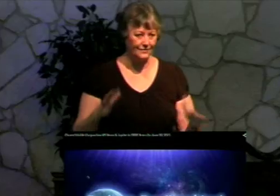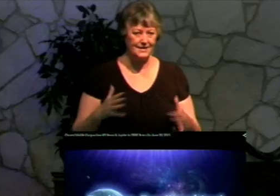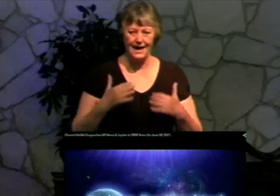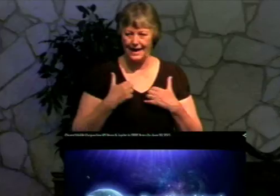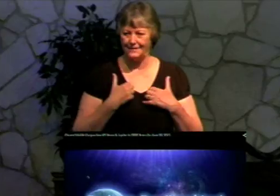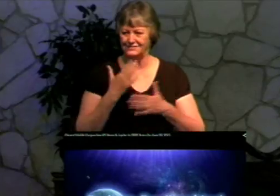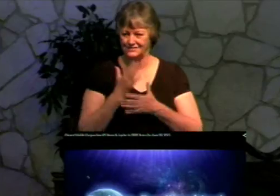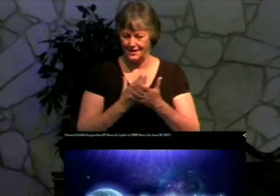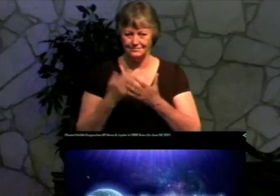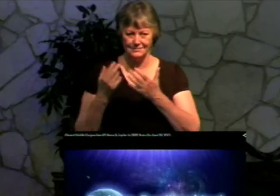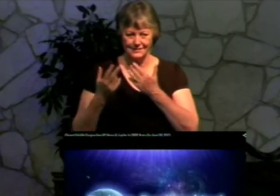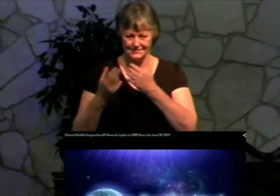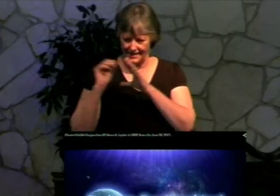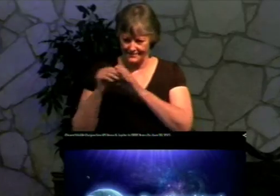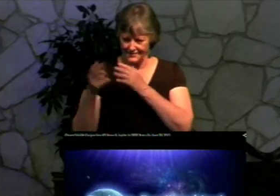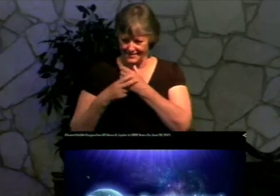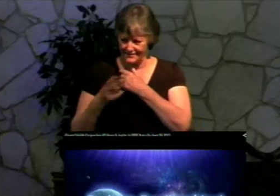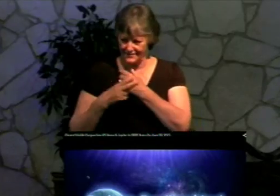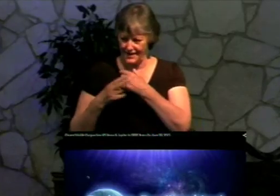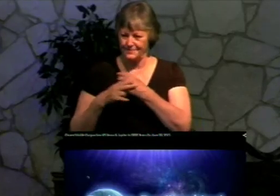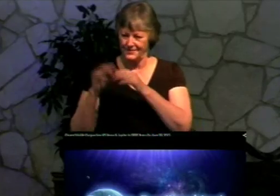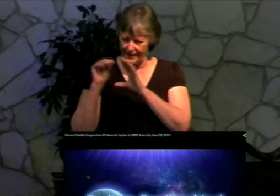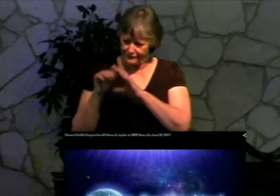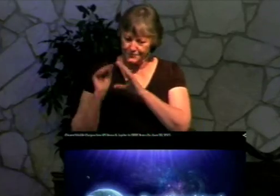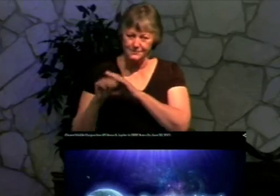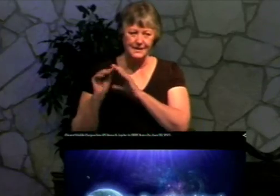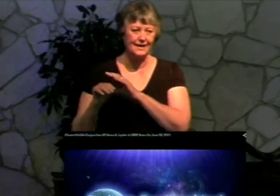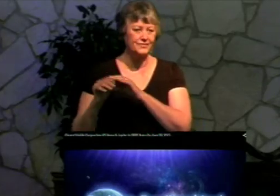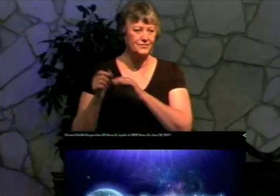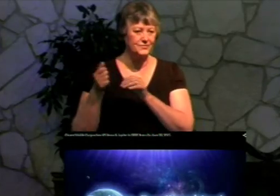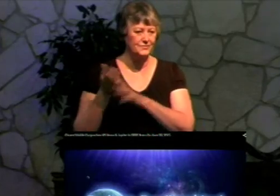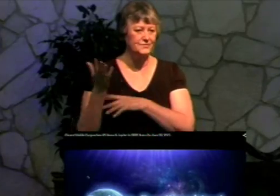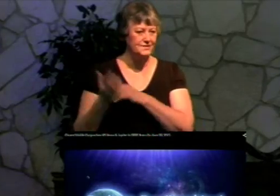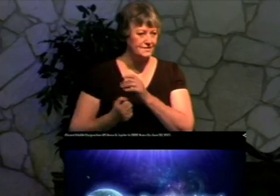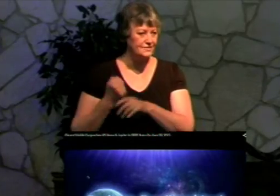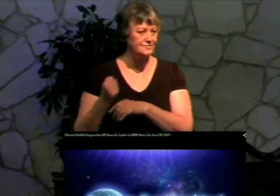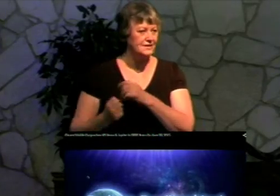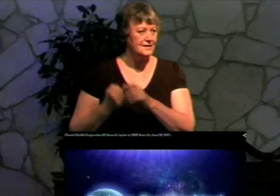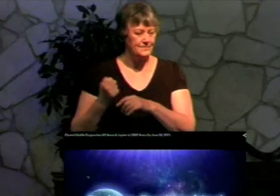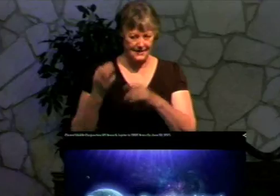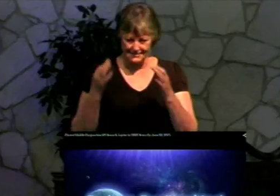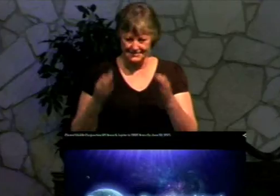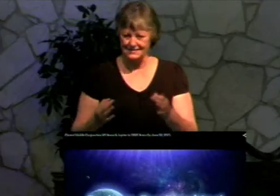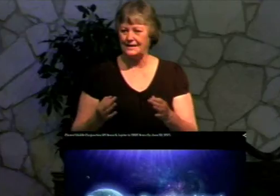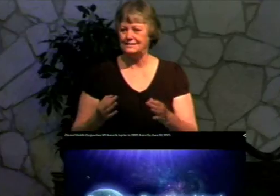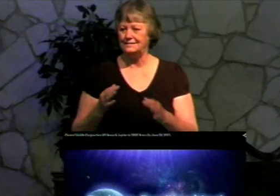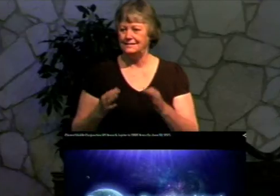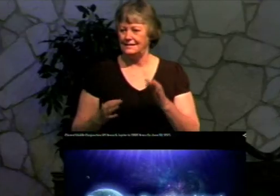already have some saved up that I've put back through the years, but I decided